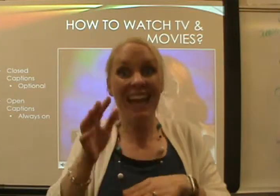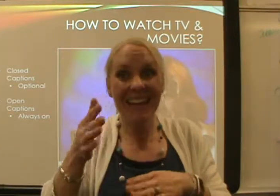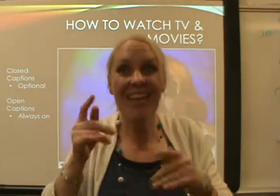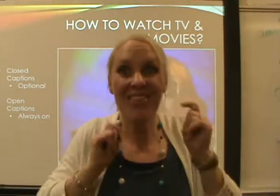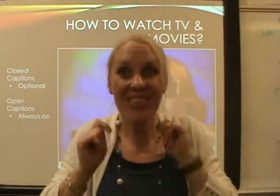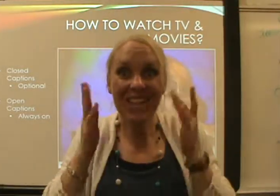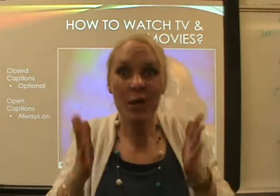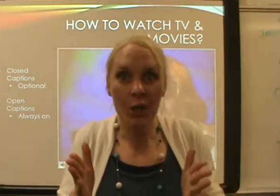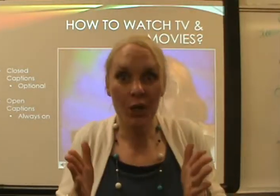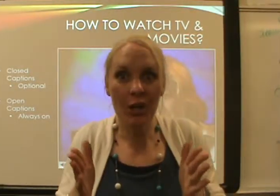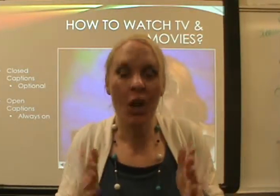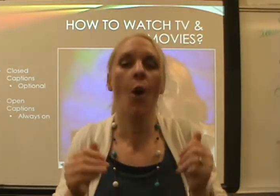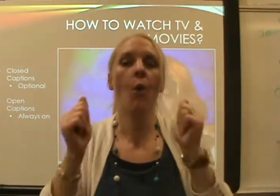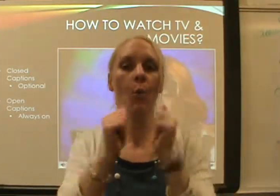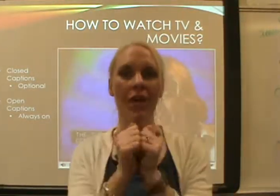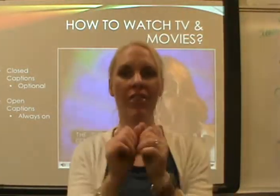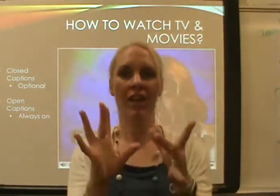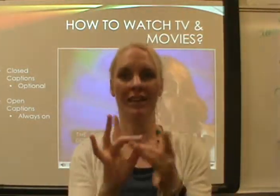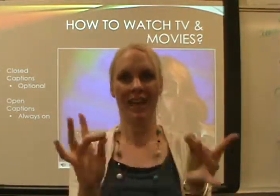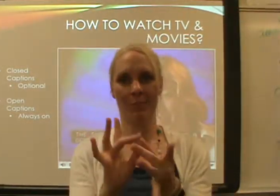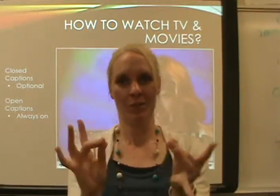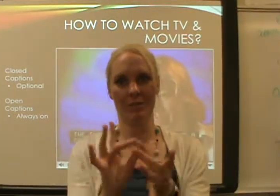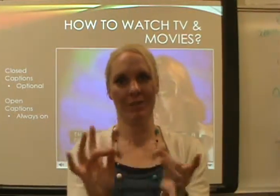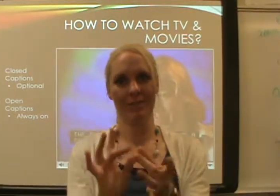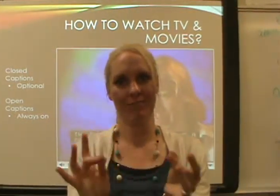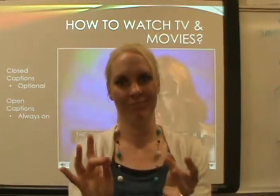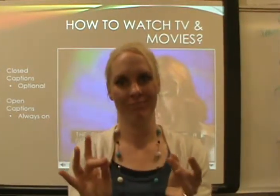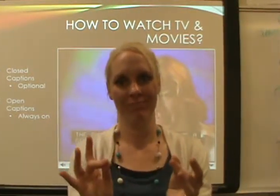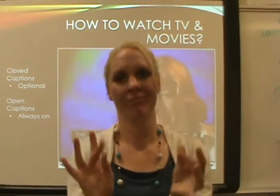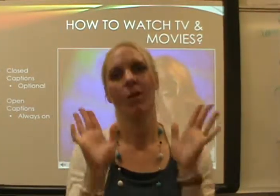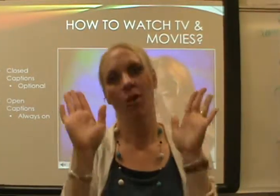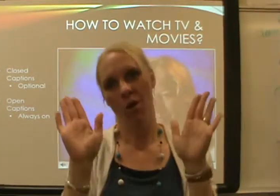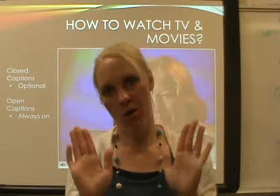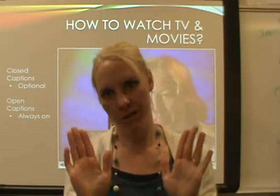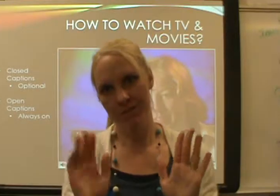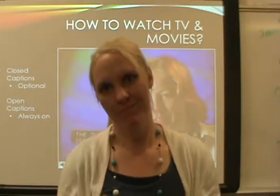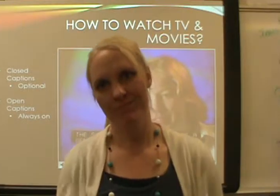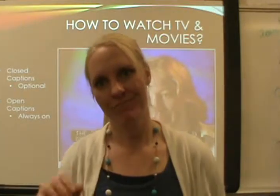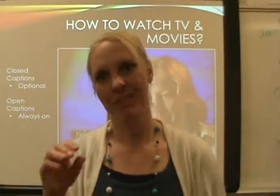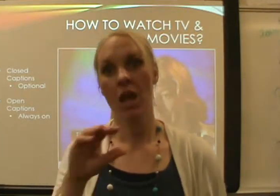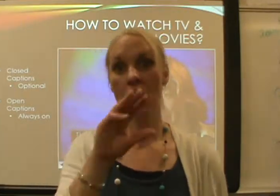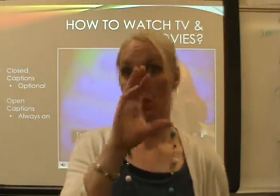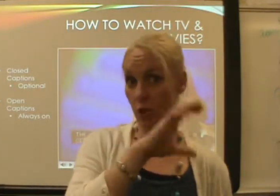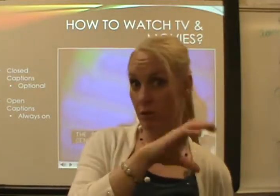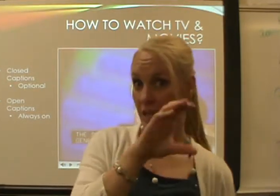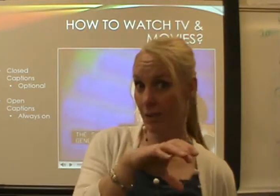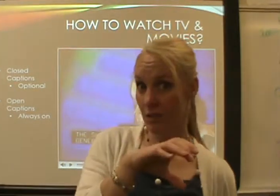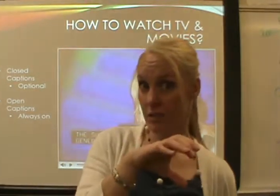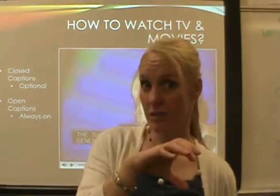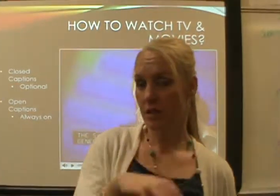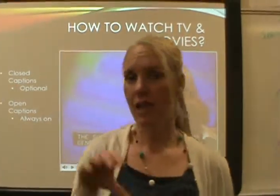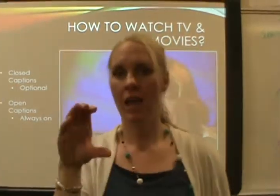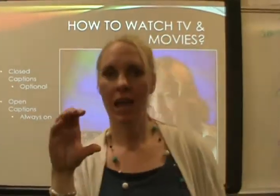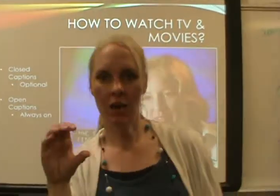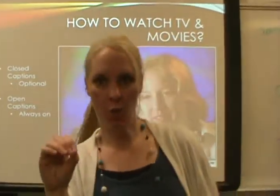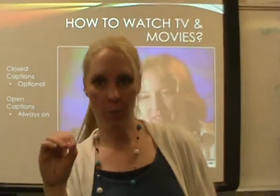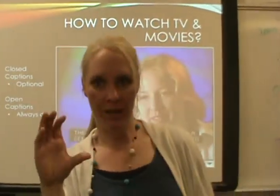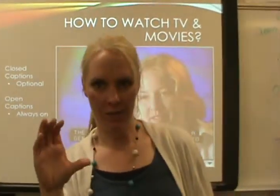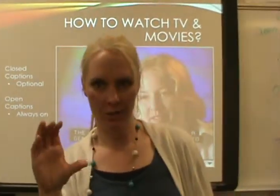in a theater with captions. Awesome. Closed captions and open